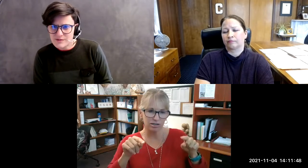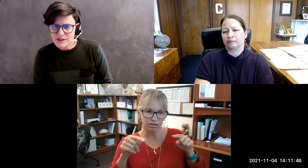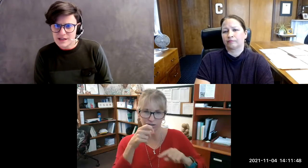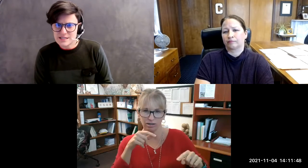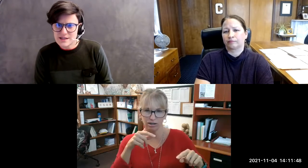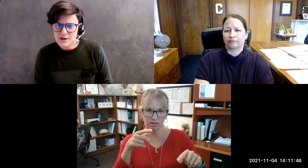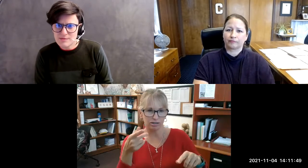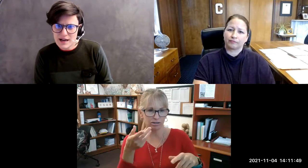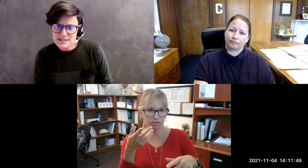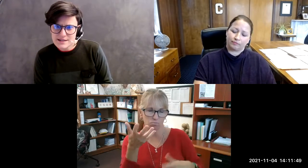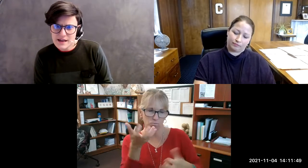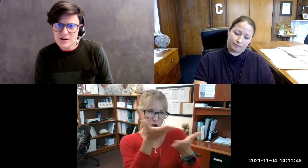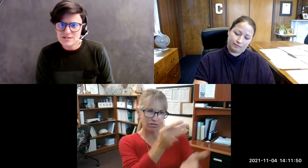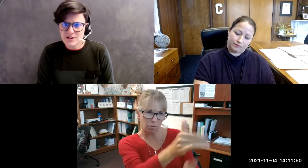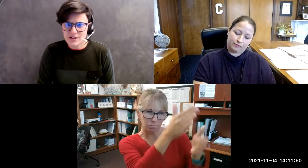argumentative. Like, is there a bias there? Is there an